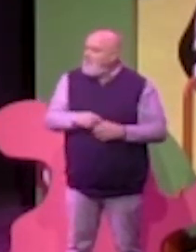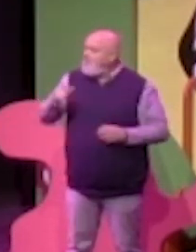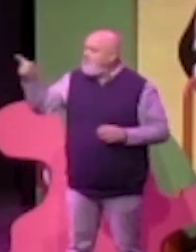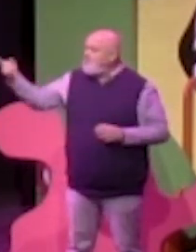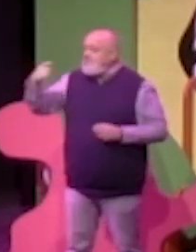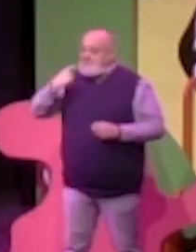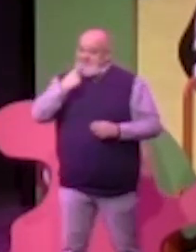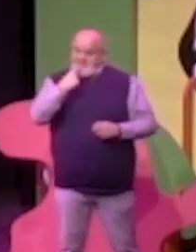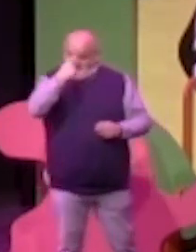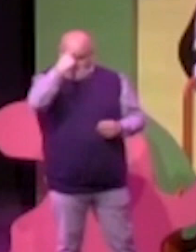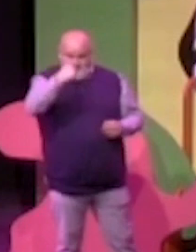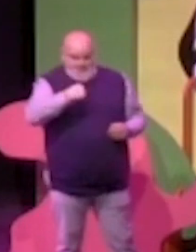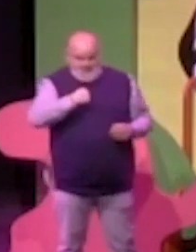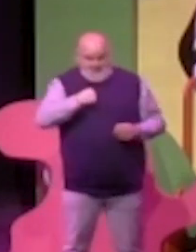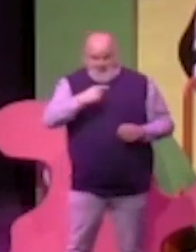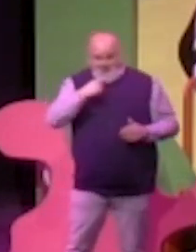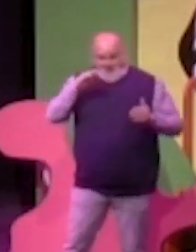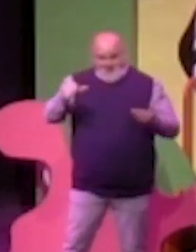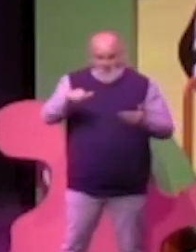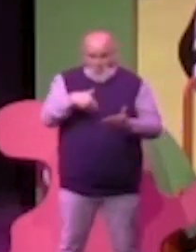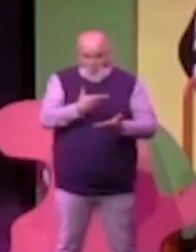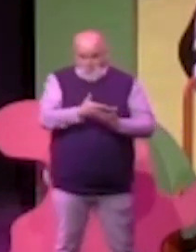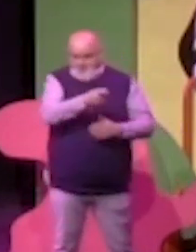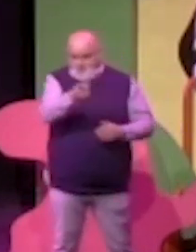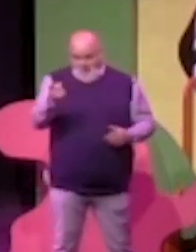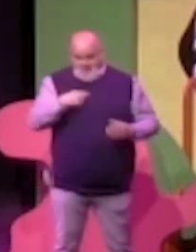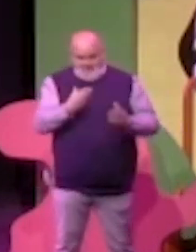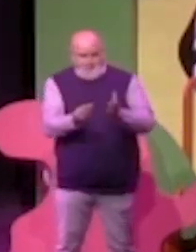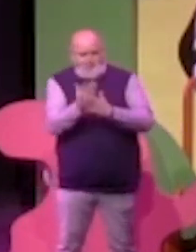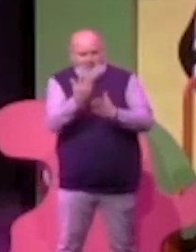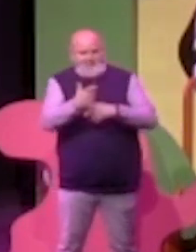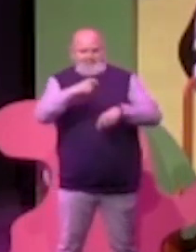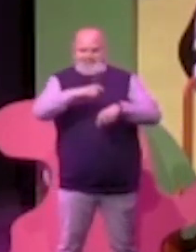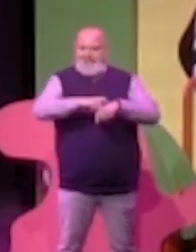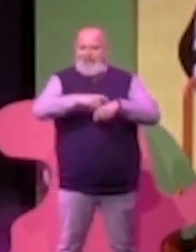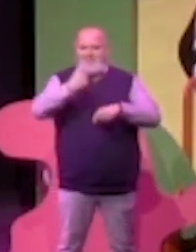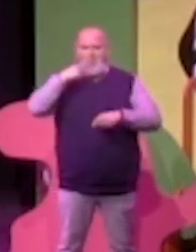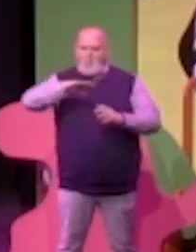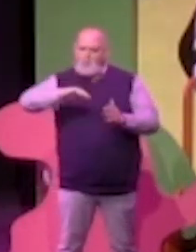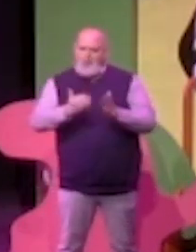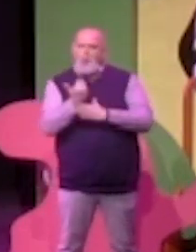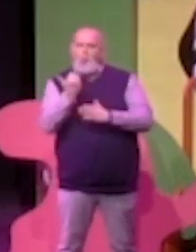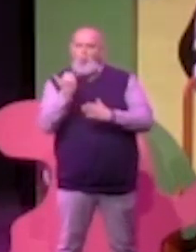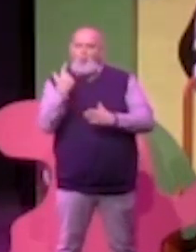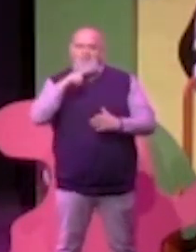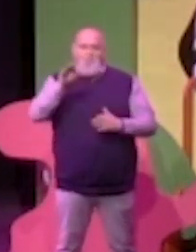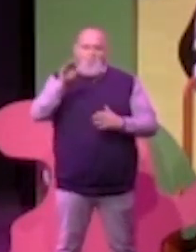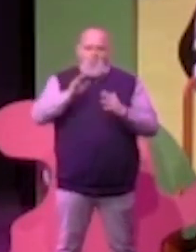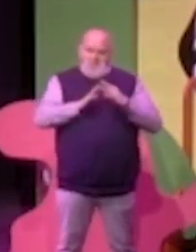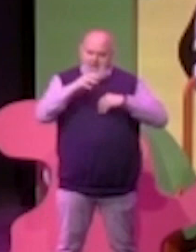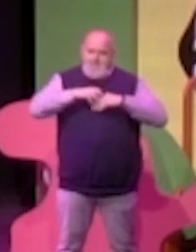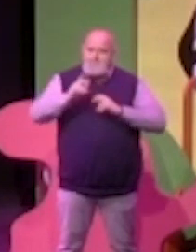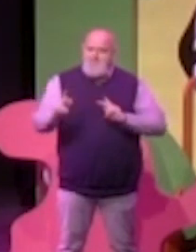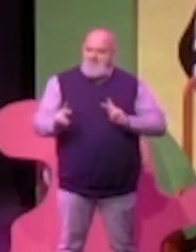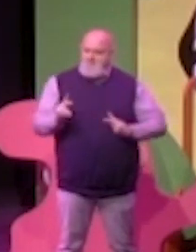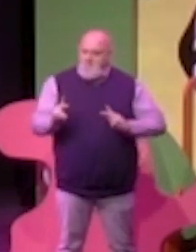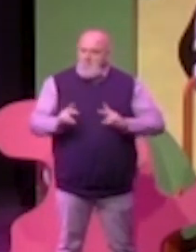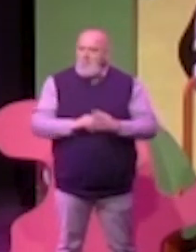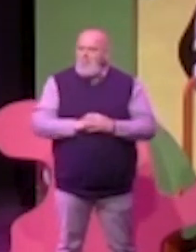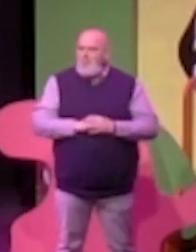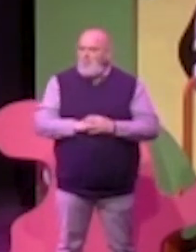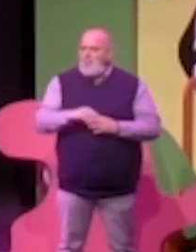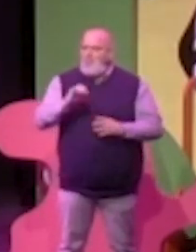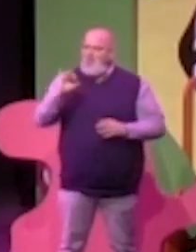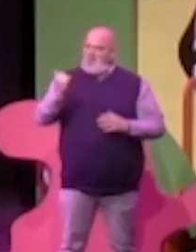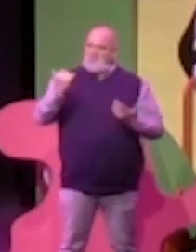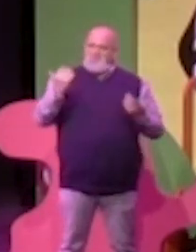you. Spring is a time for renewal for Native people, but spring is also the time that we start to open up